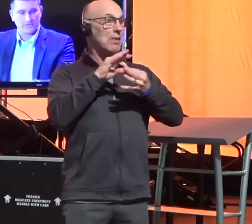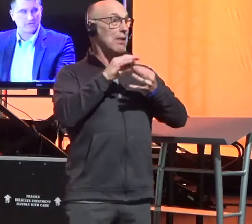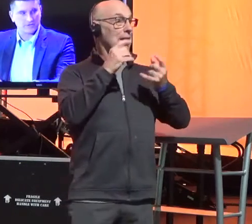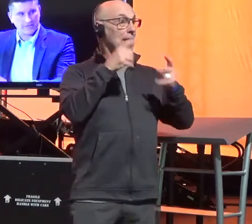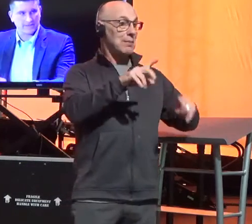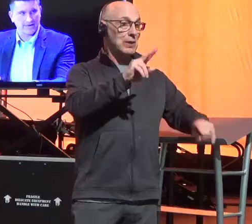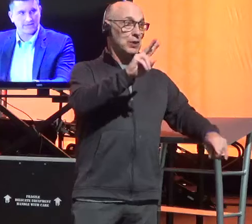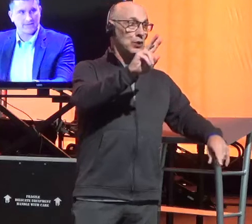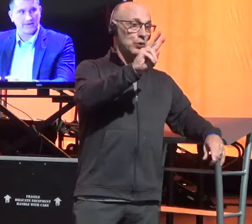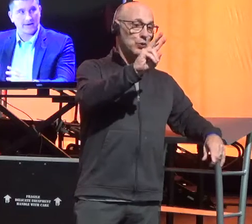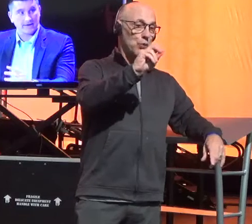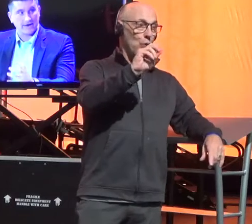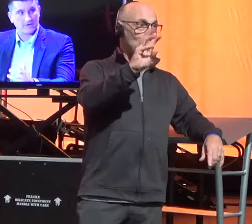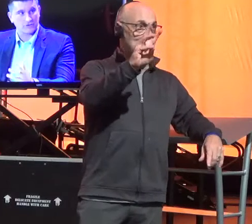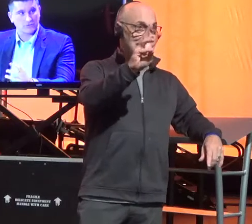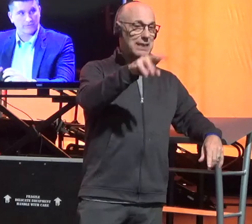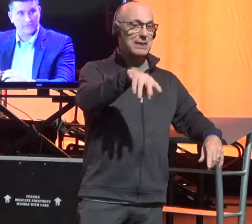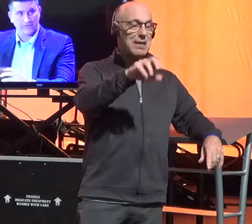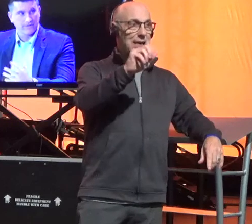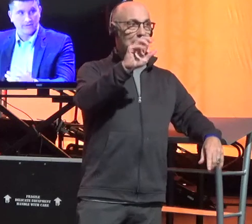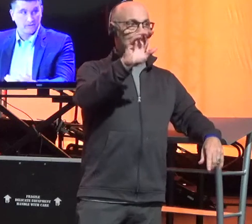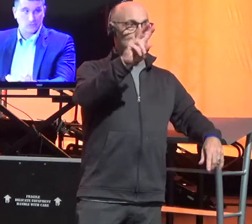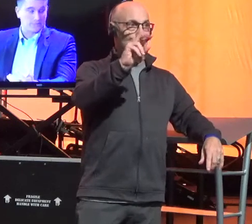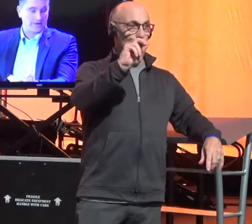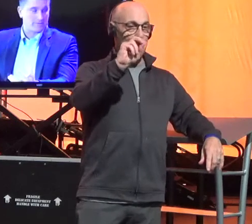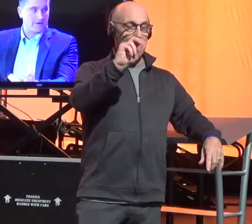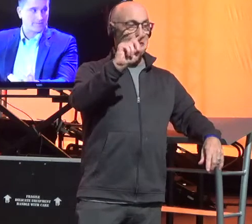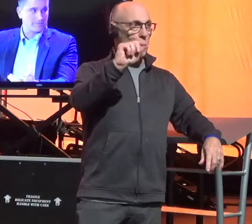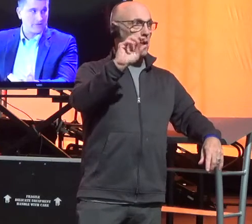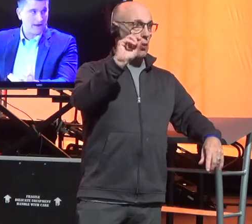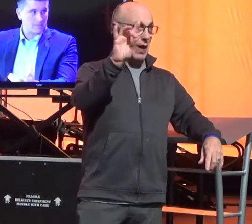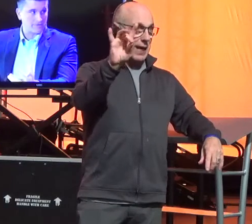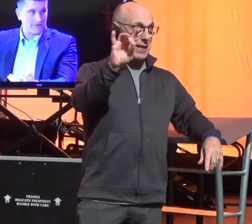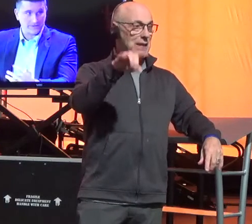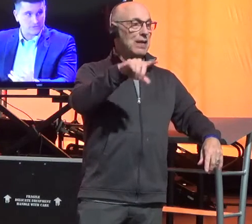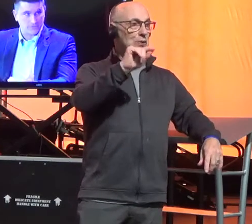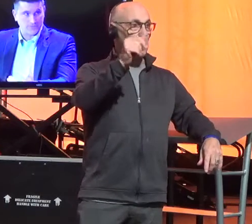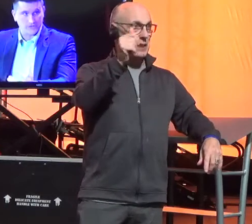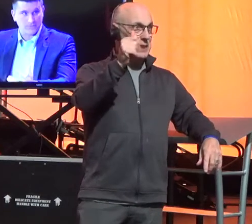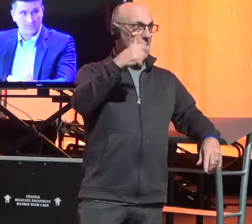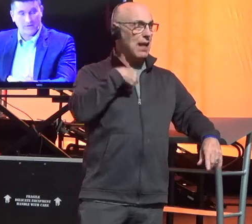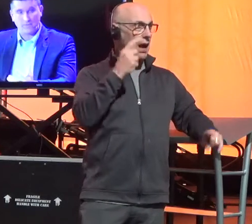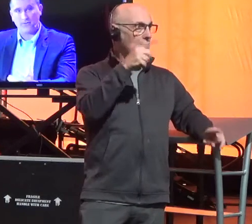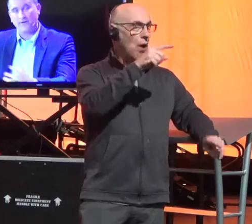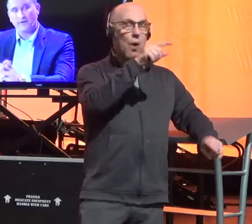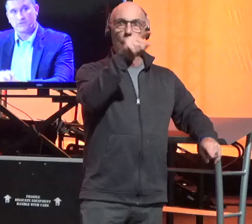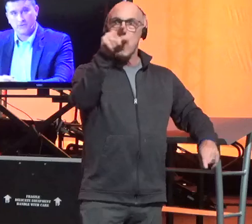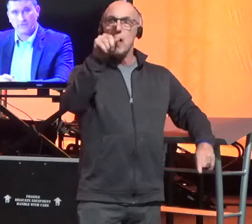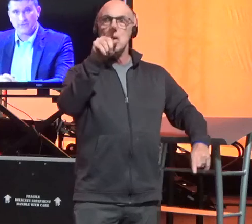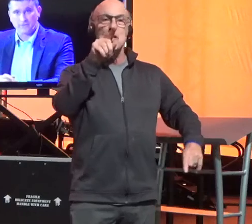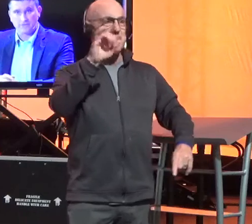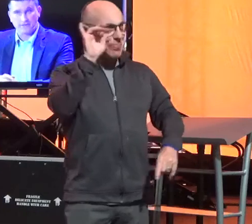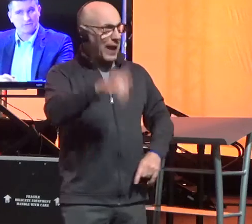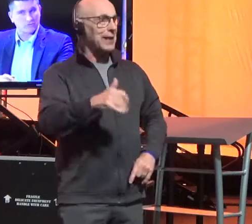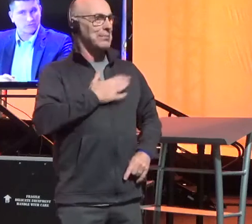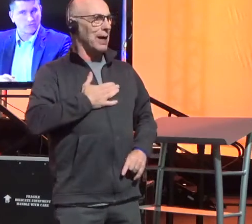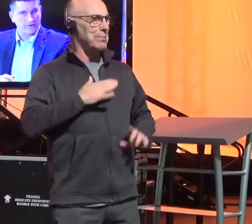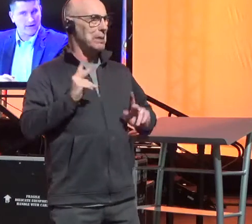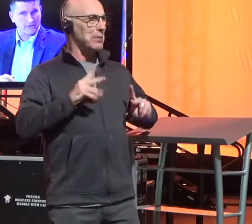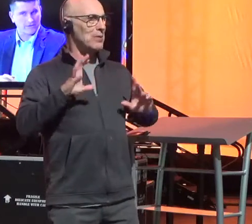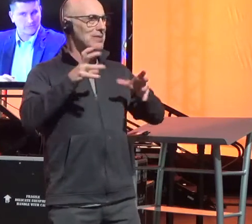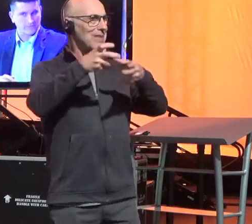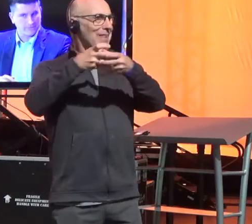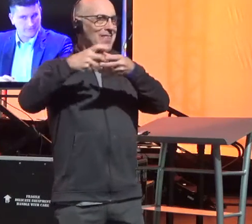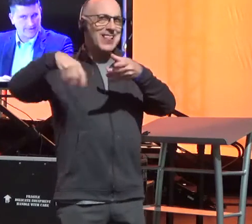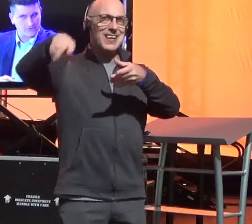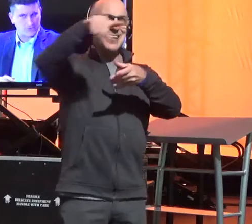in 2006, 8, 10, and I just sort of, this is where I'm planting my flag and my feet. These are my people. So there is a sense of sort of looking out